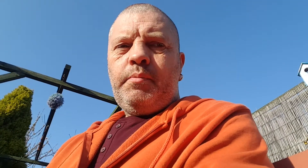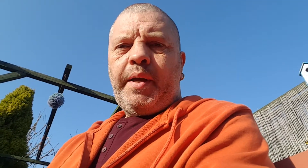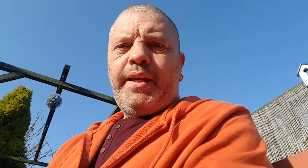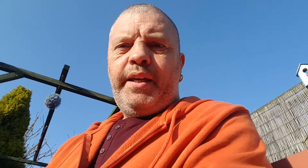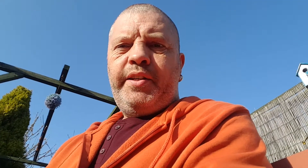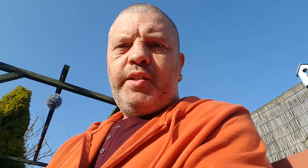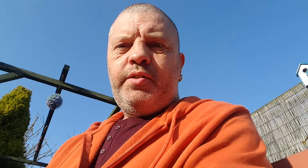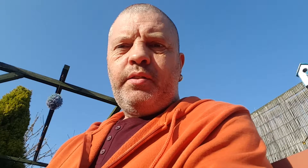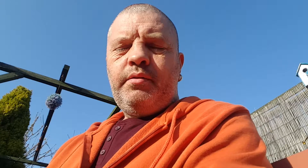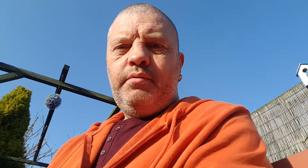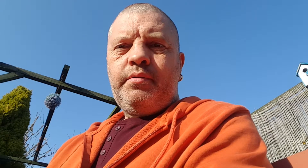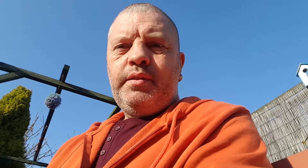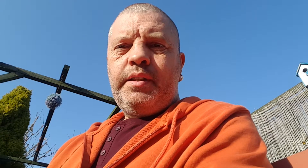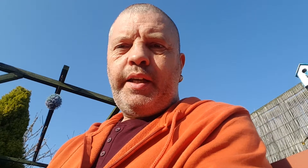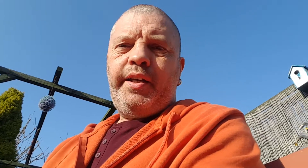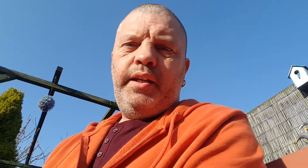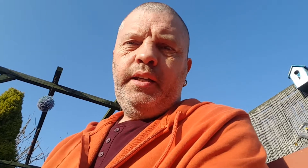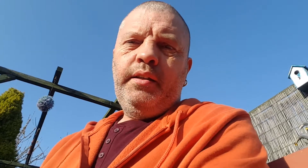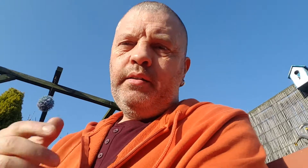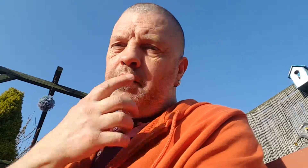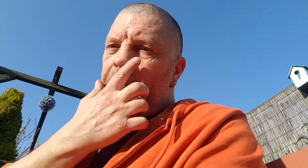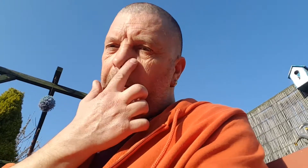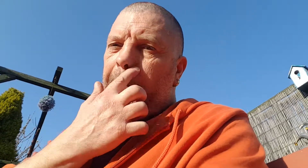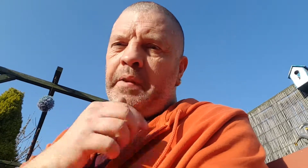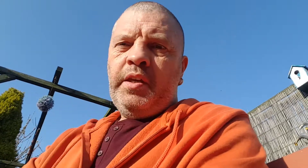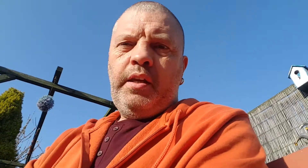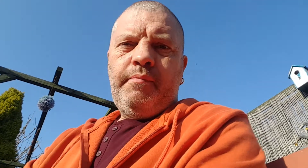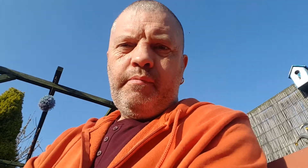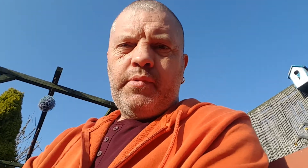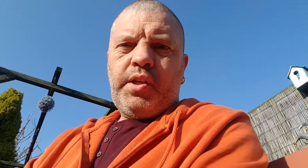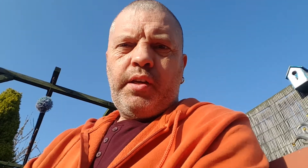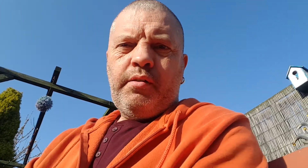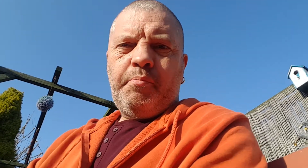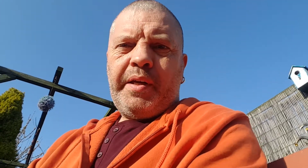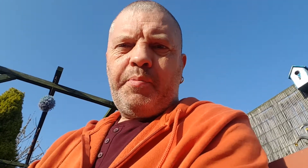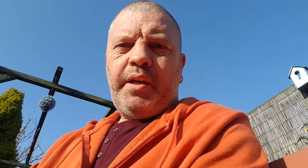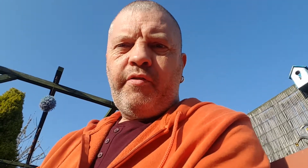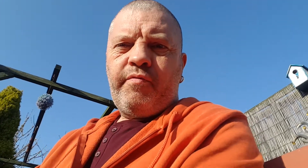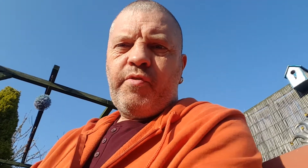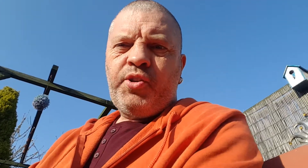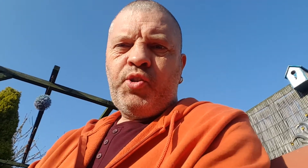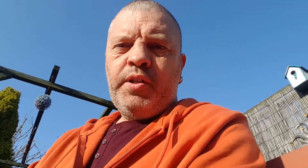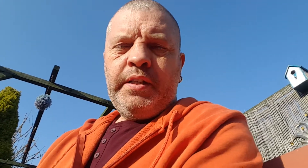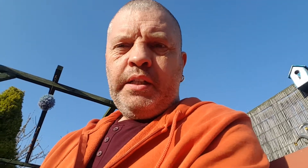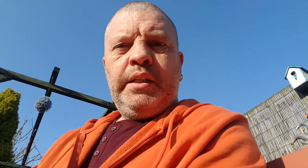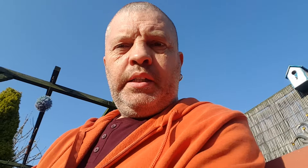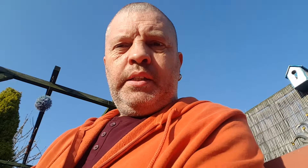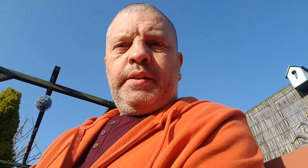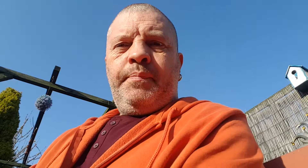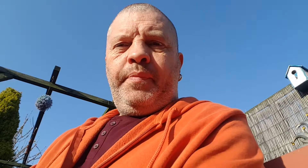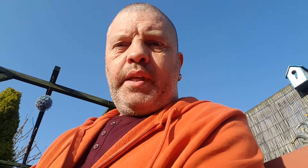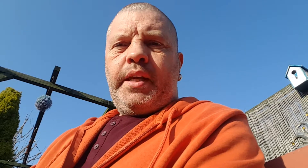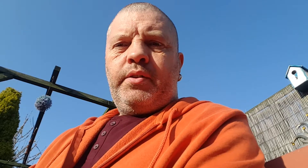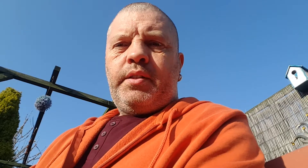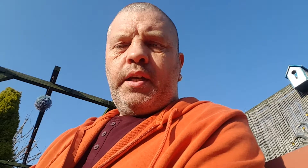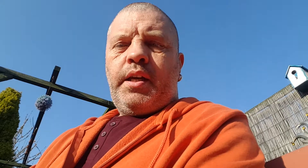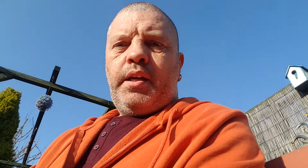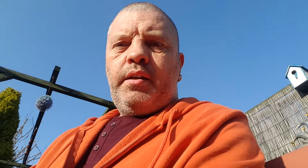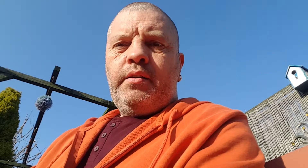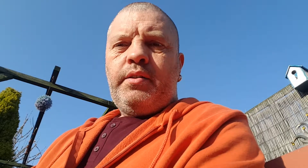back in the 80s, Geddy Lee, the singer and bass player from Rush, and